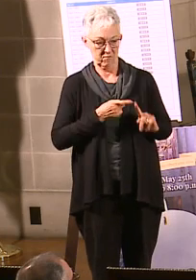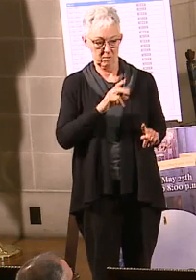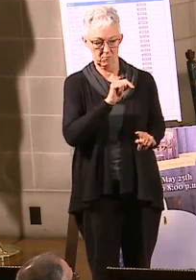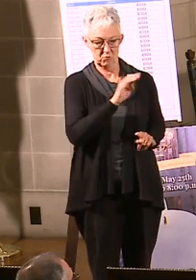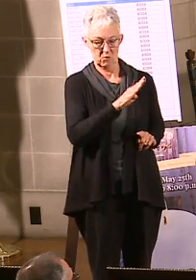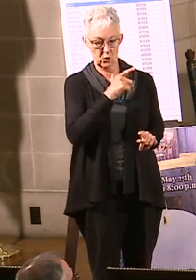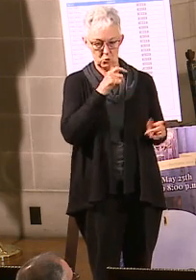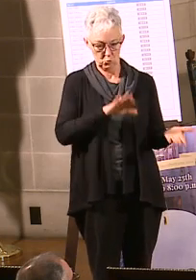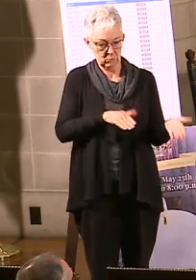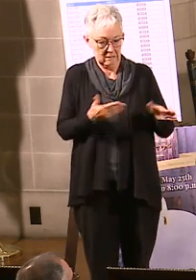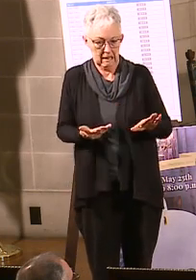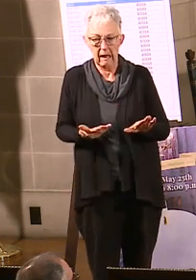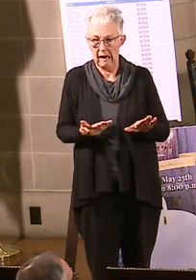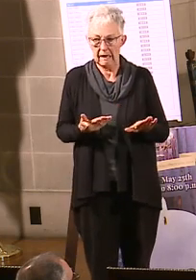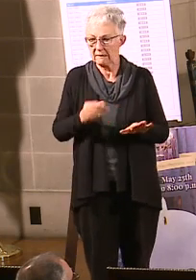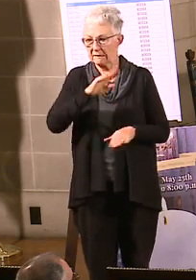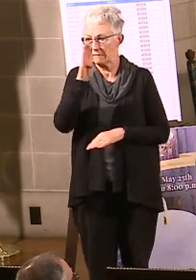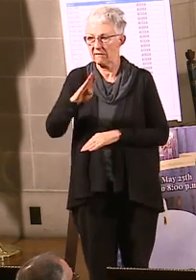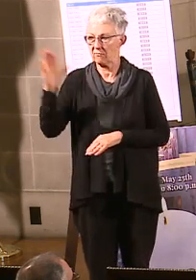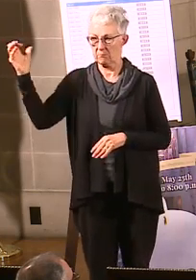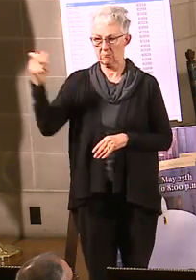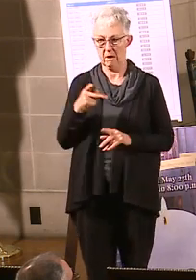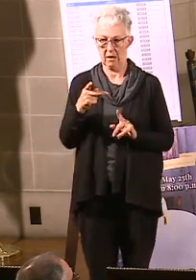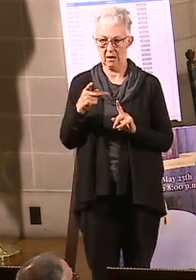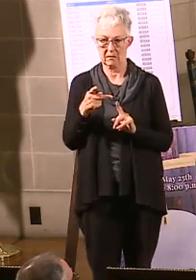So thank you, Governor, and thank you all.